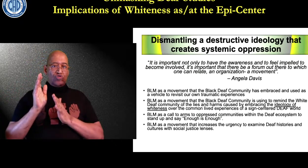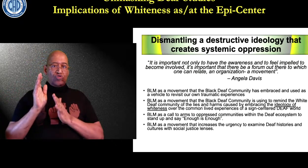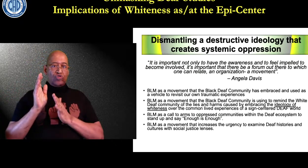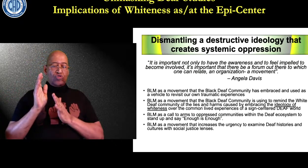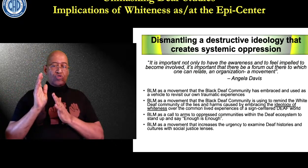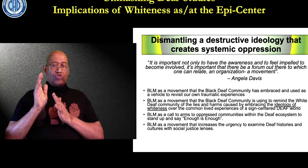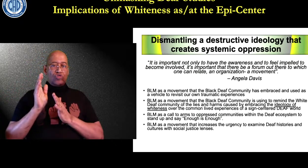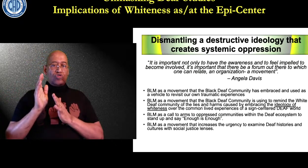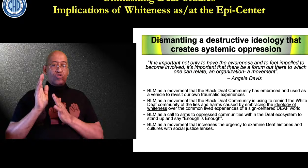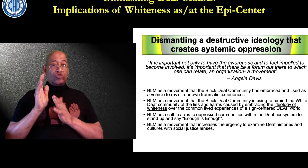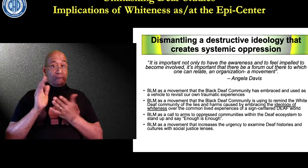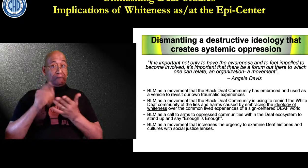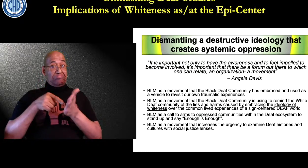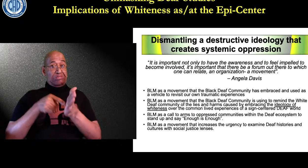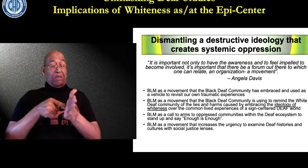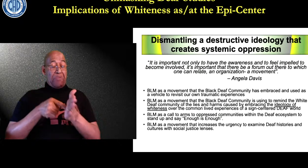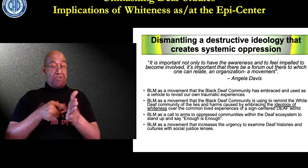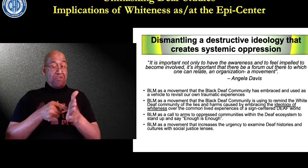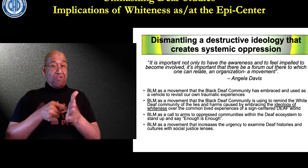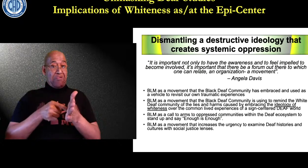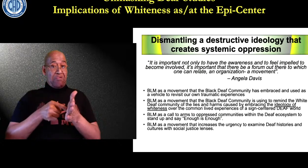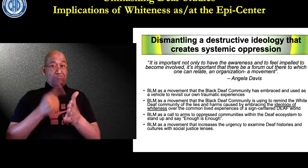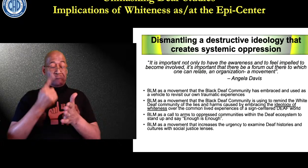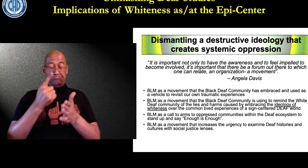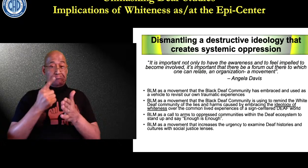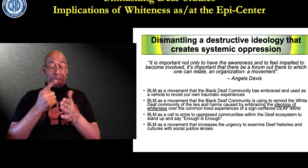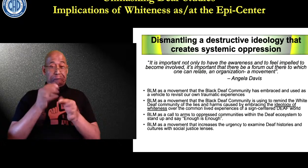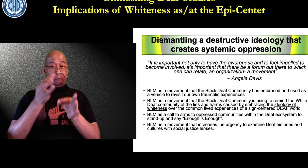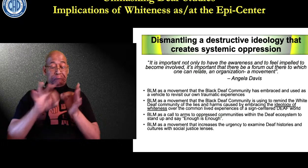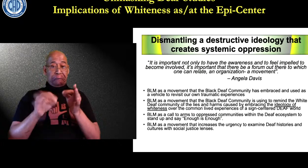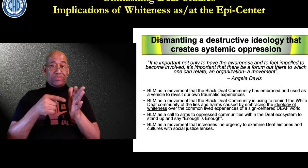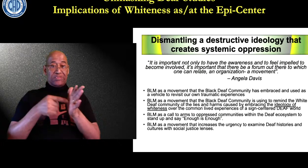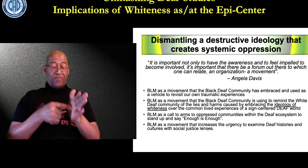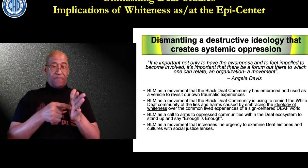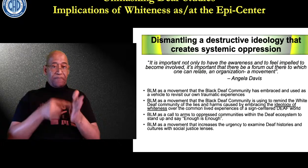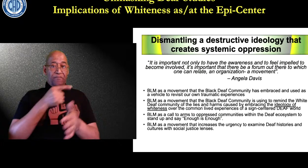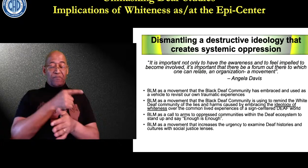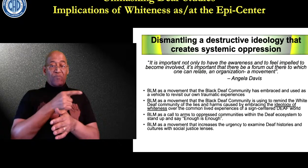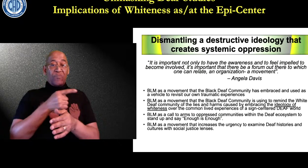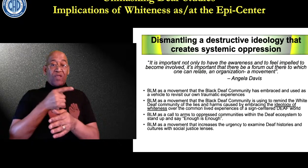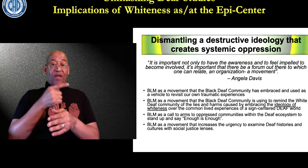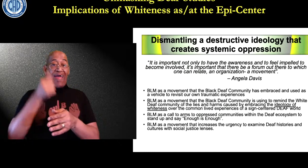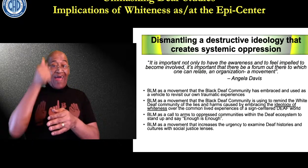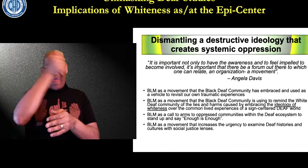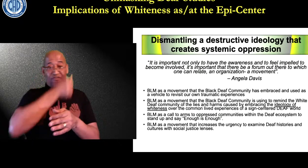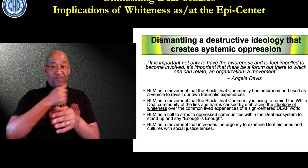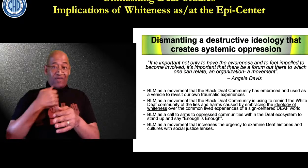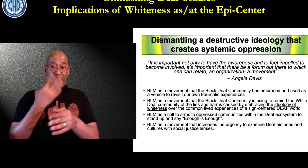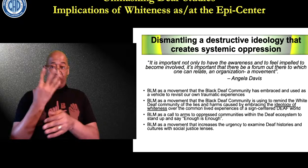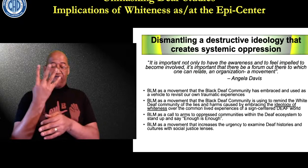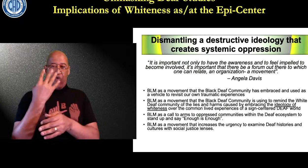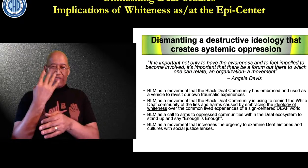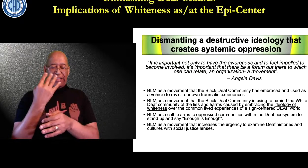but who controlled them were the colonizers.